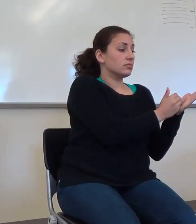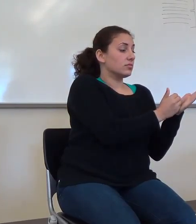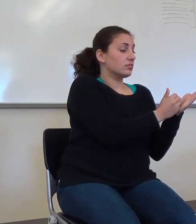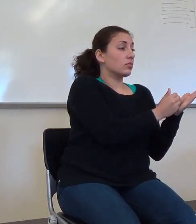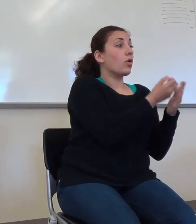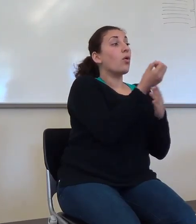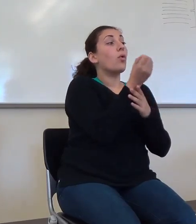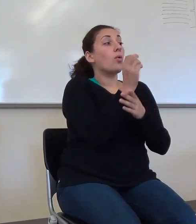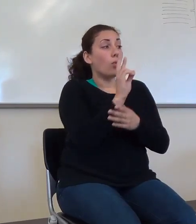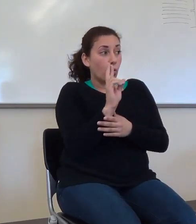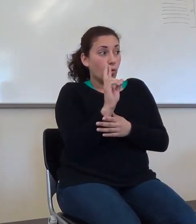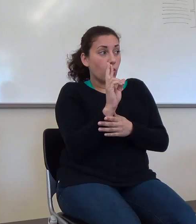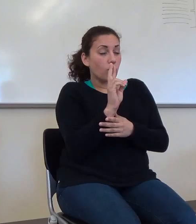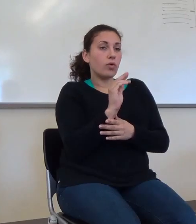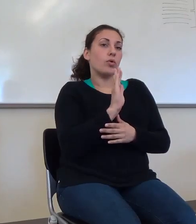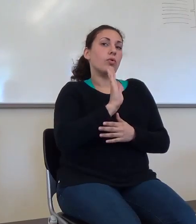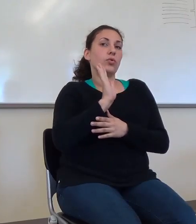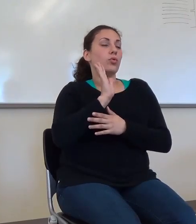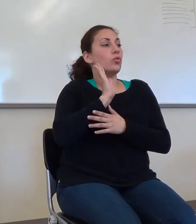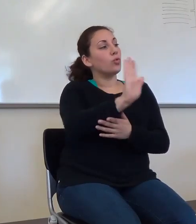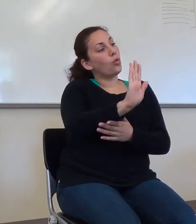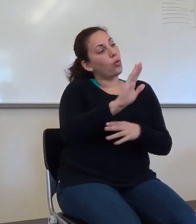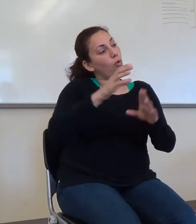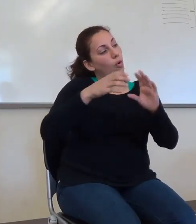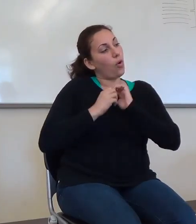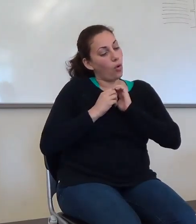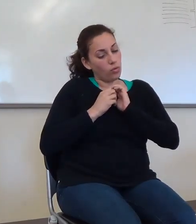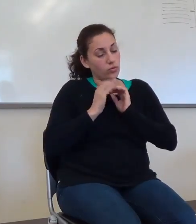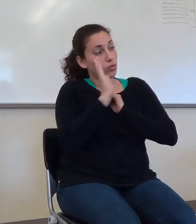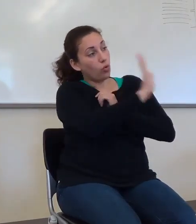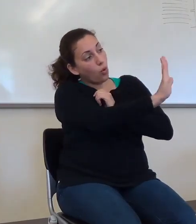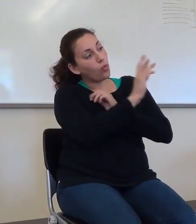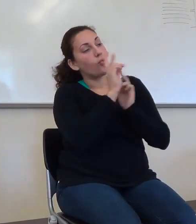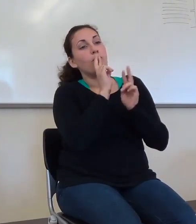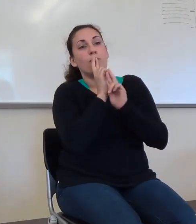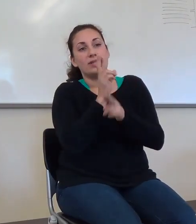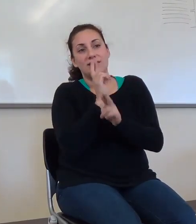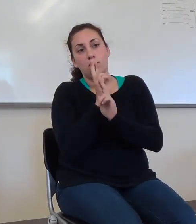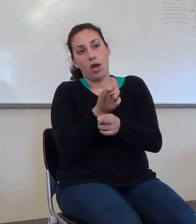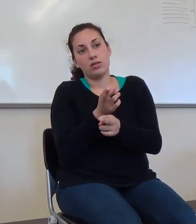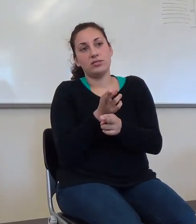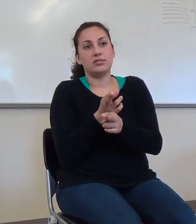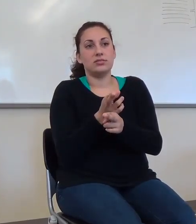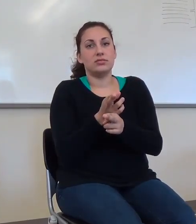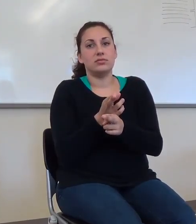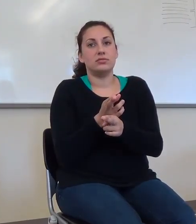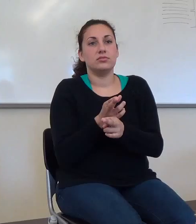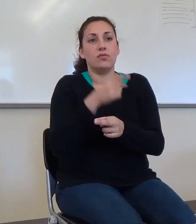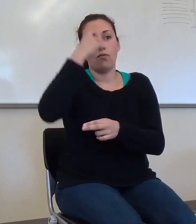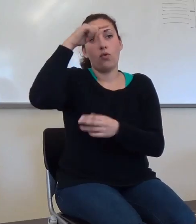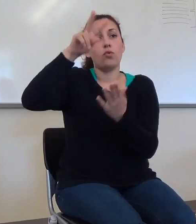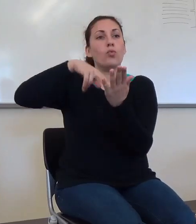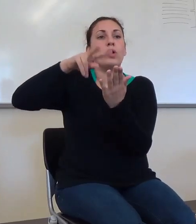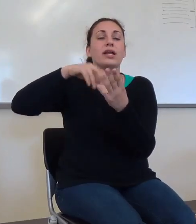or your own responses to the readings we do in class. That's one we haven't talked about very